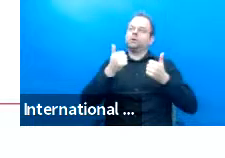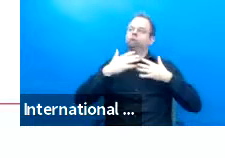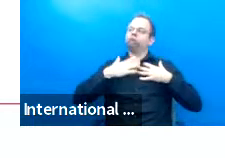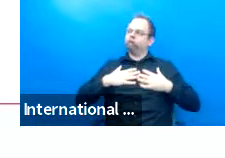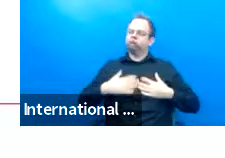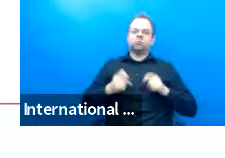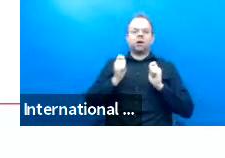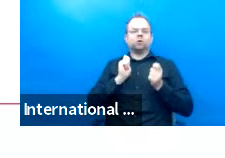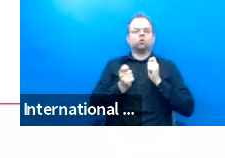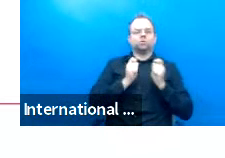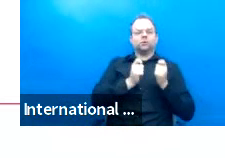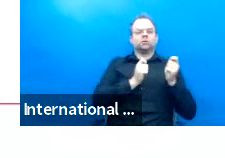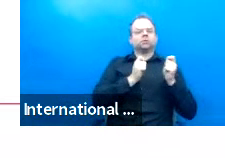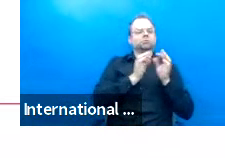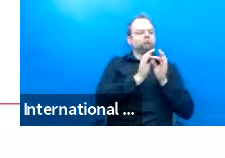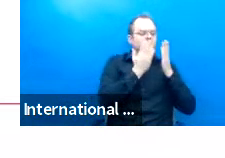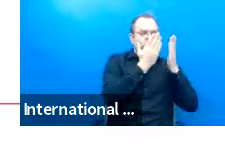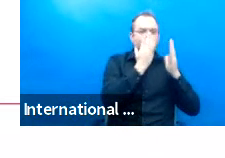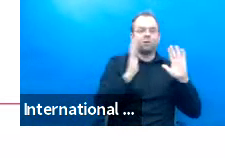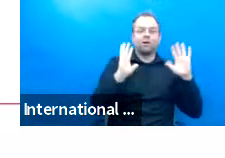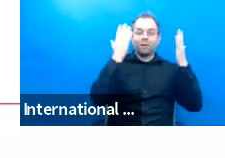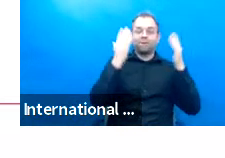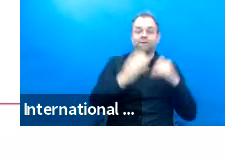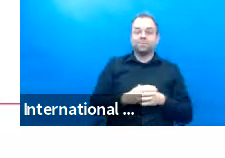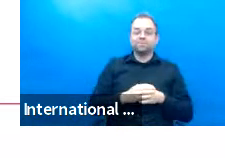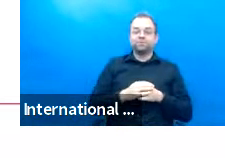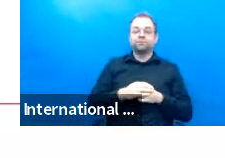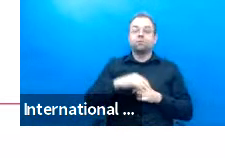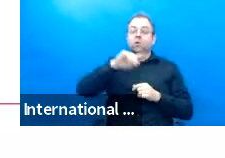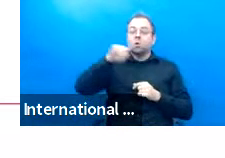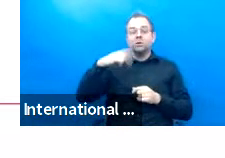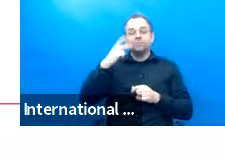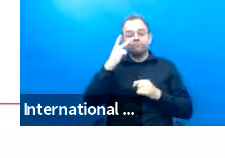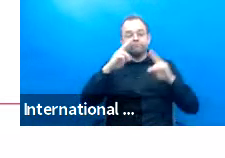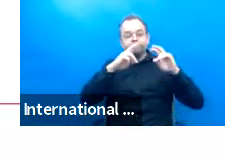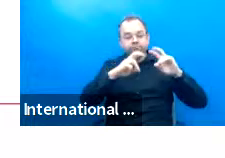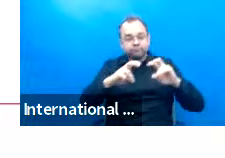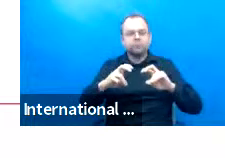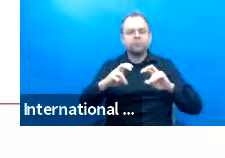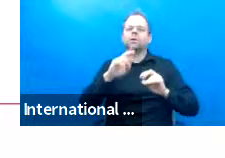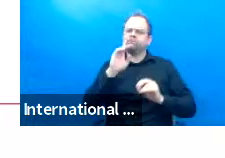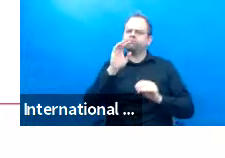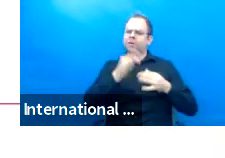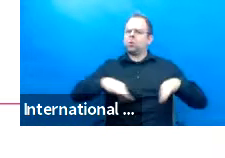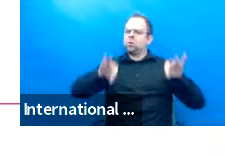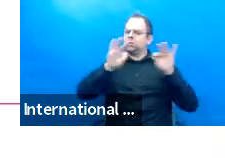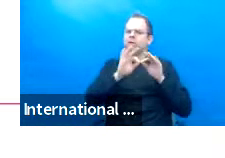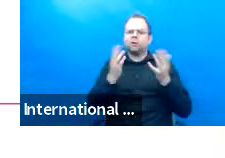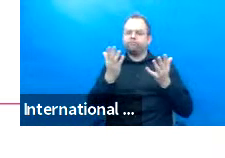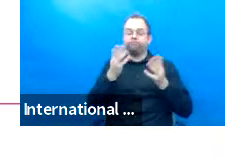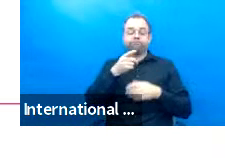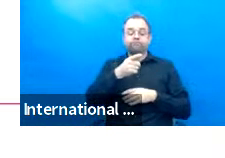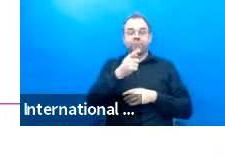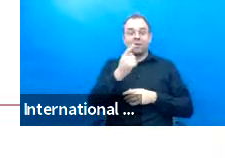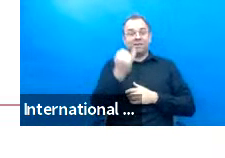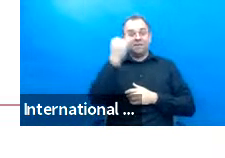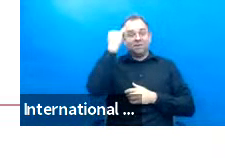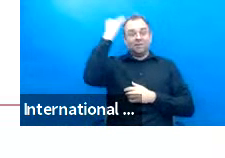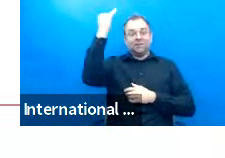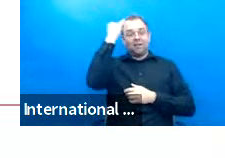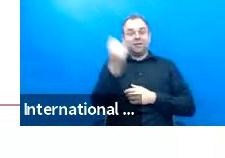where ESN, for example, also can take a role. And then I think, Dominique, we can go to the next area